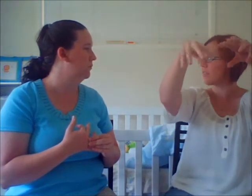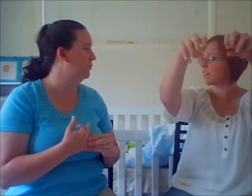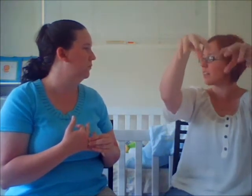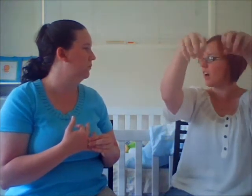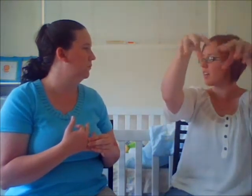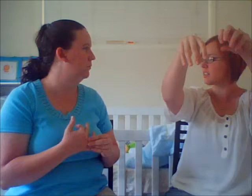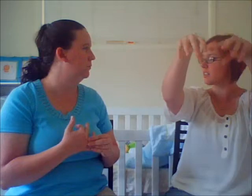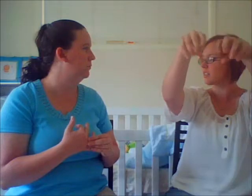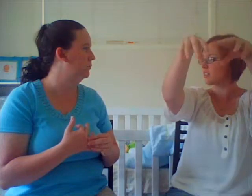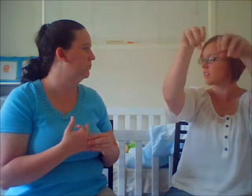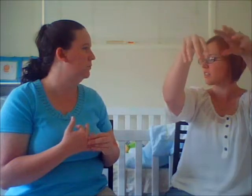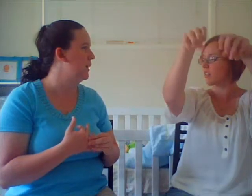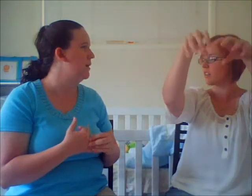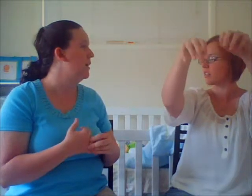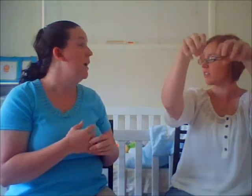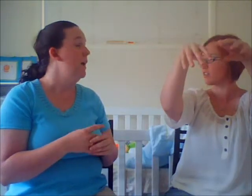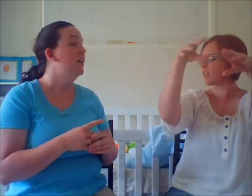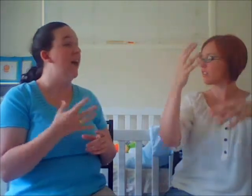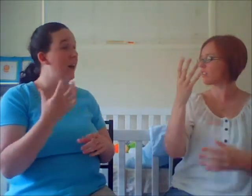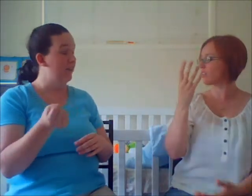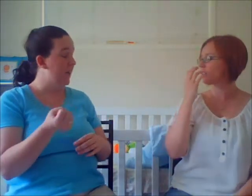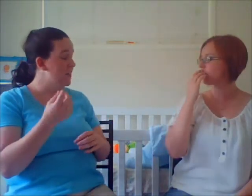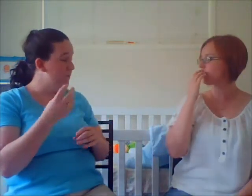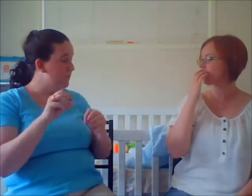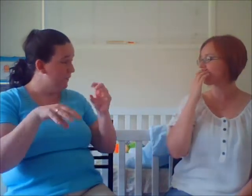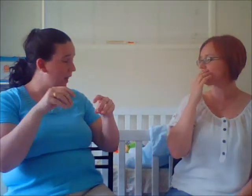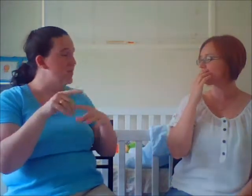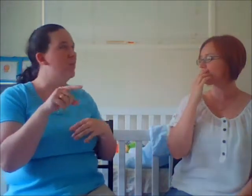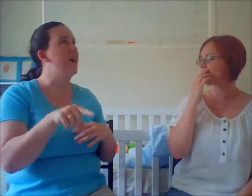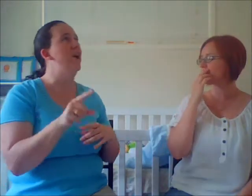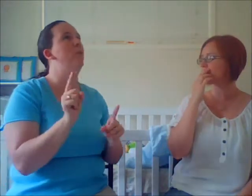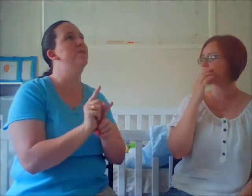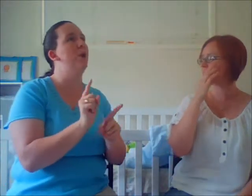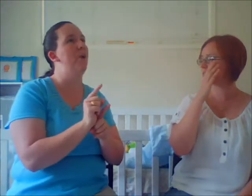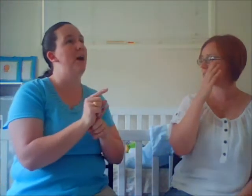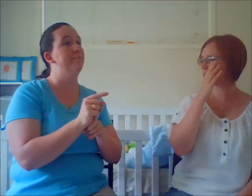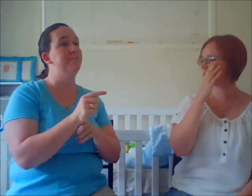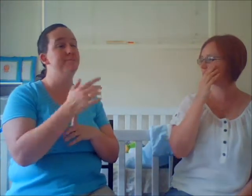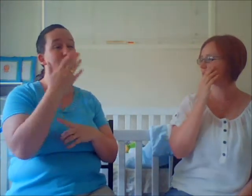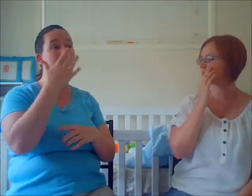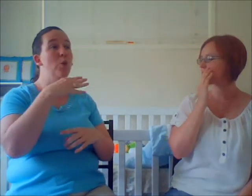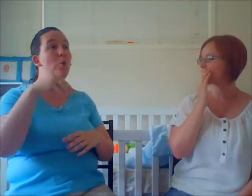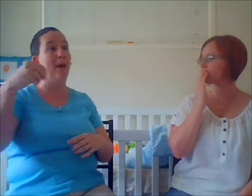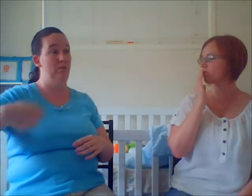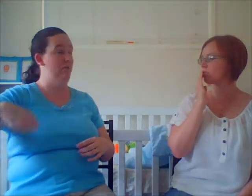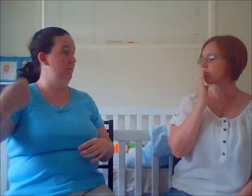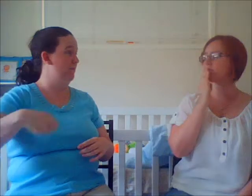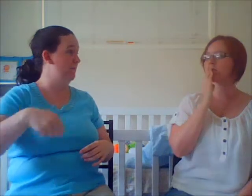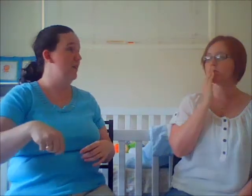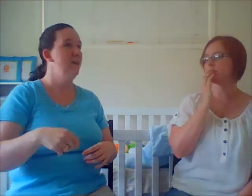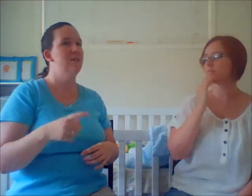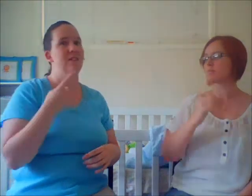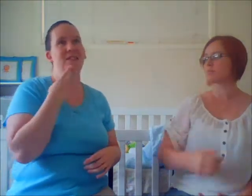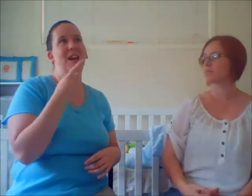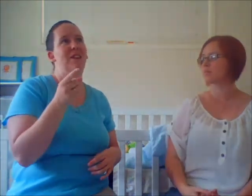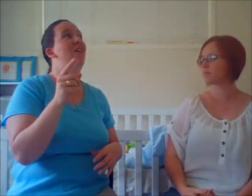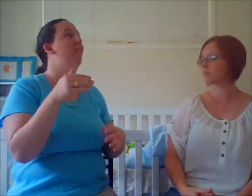little lights, They'll have lights for that. Also, the school bell to say that,